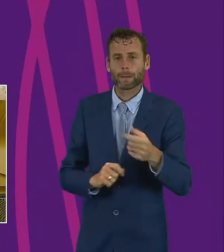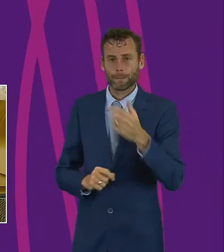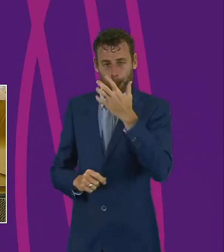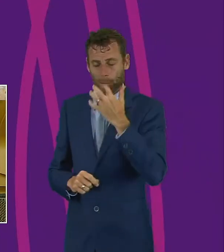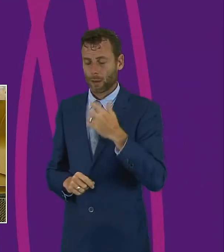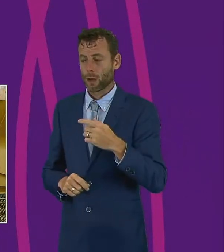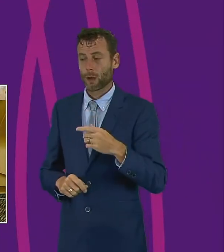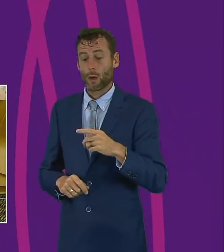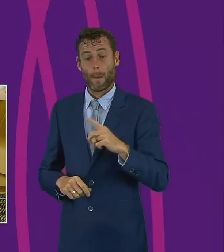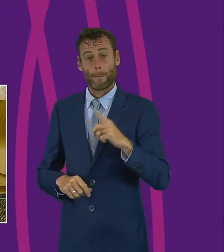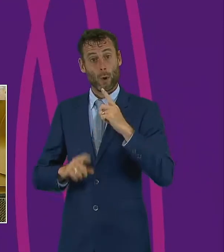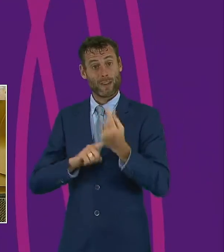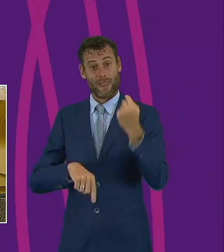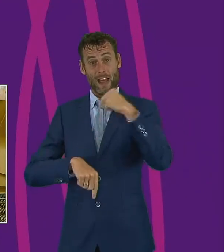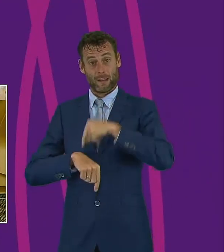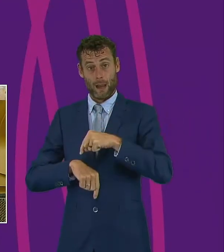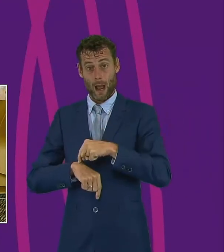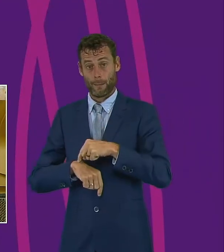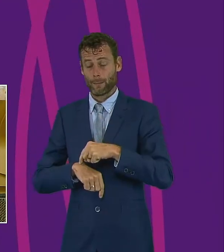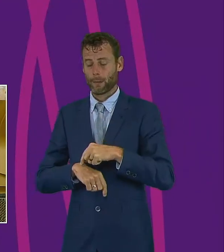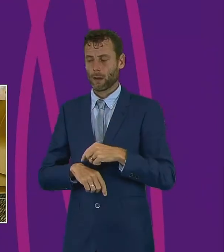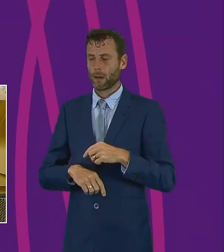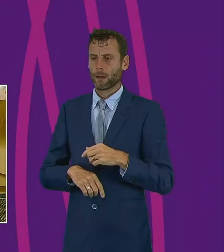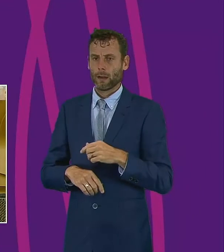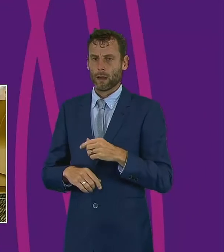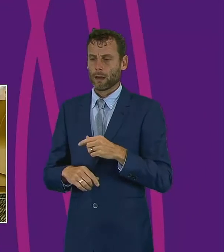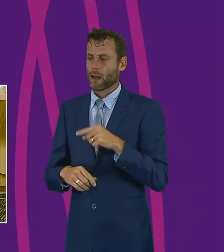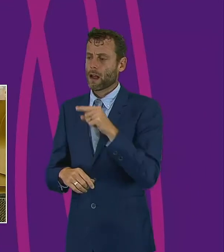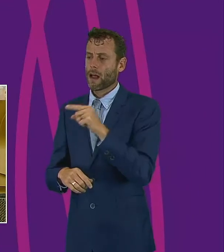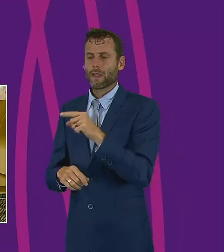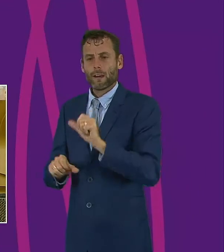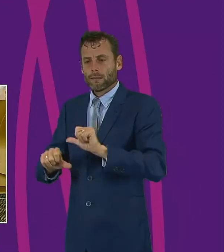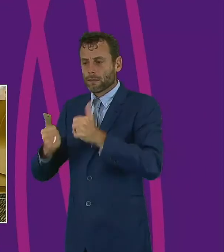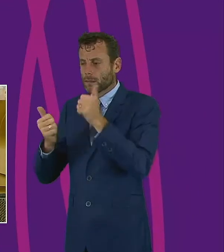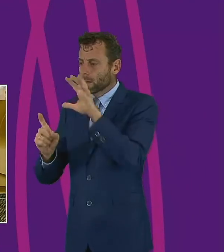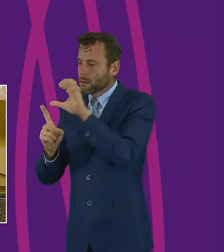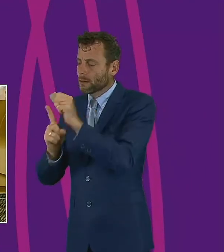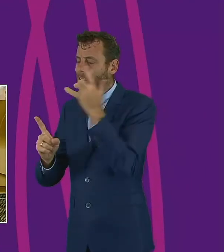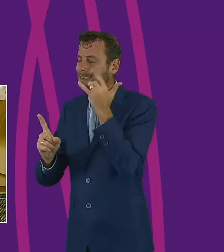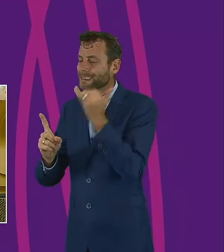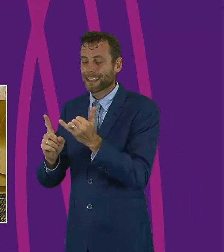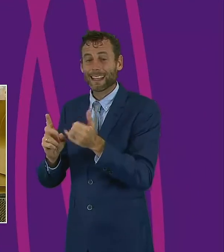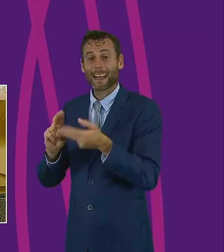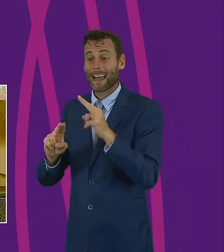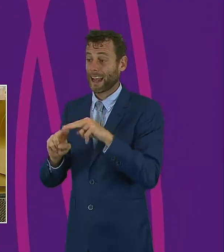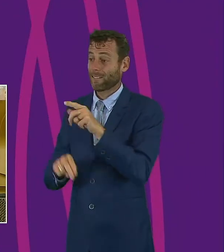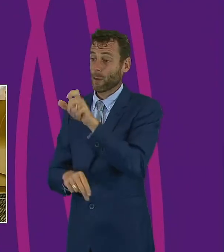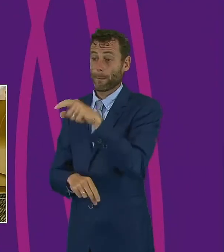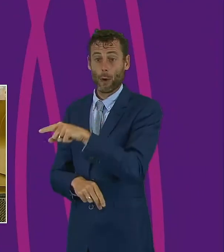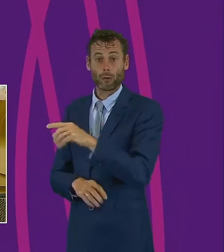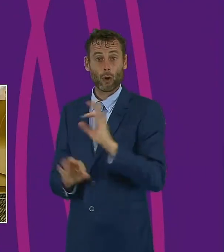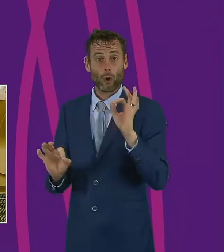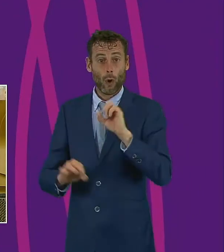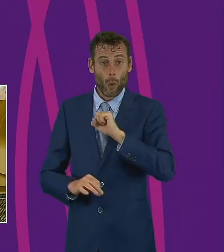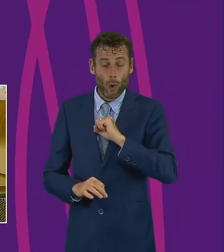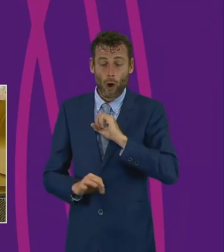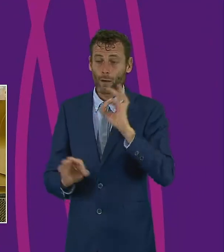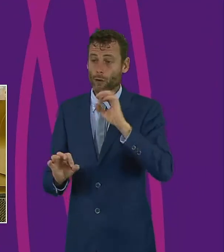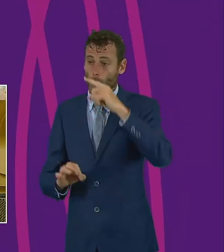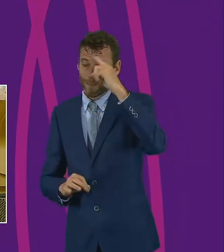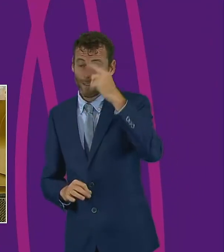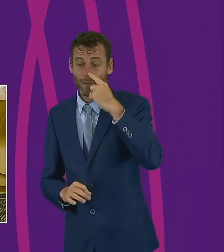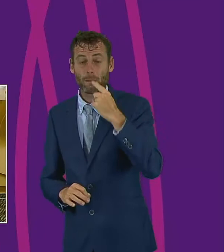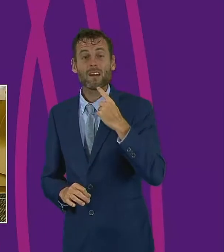our understanding of the efficacy of testing people who do not have symptoms of COVID has changed. It previously was